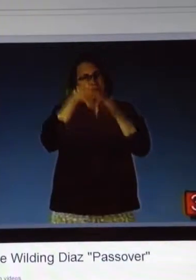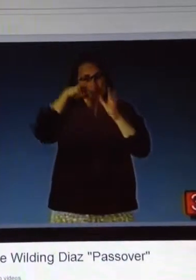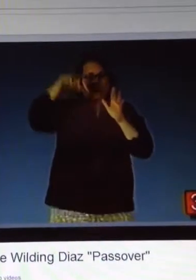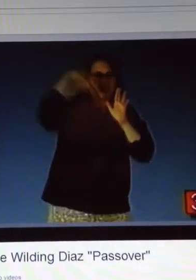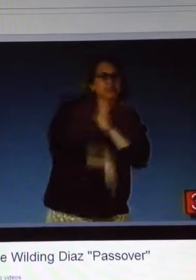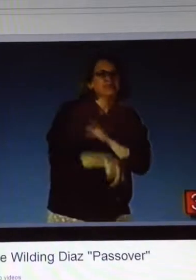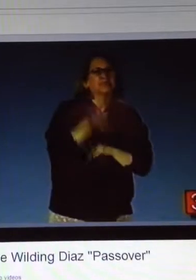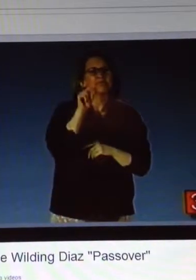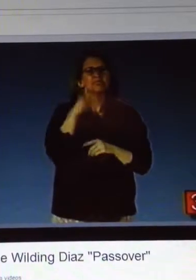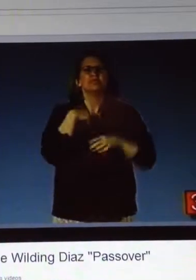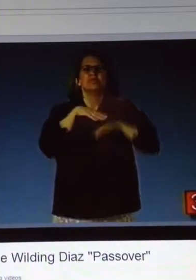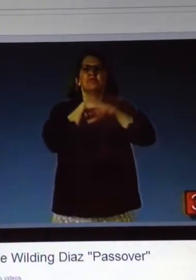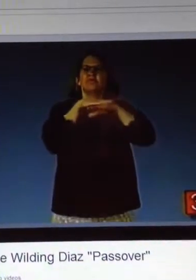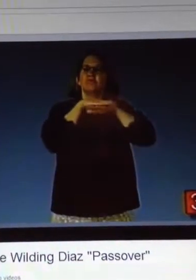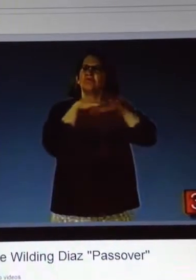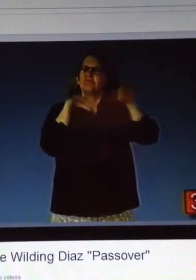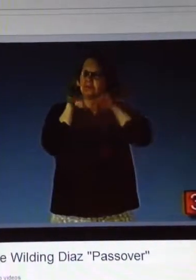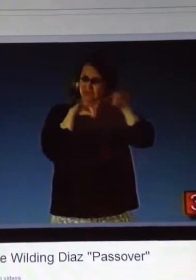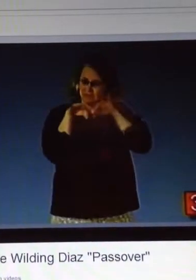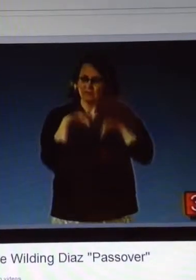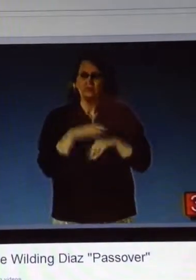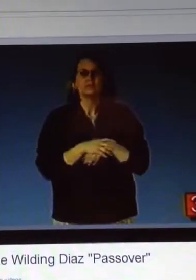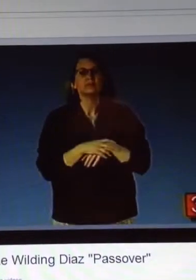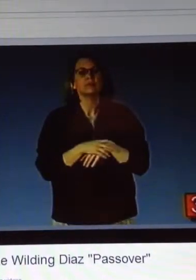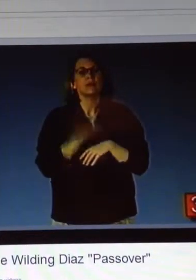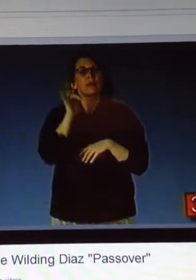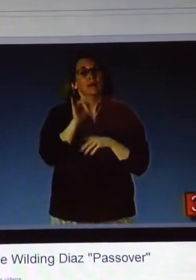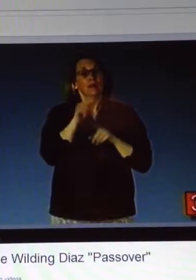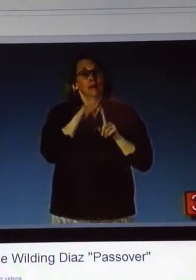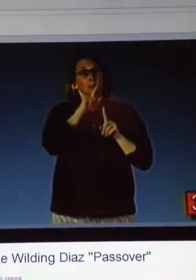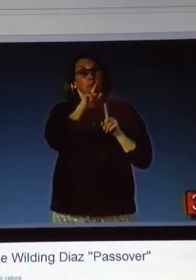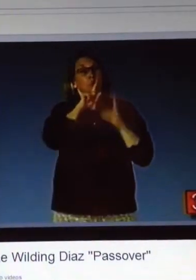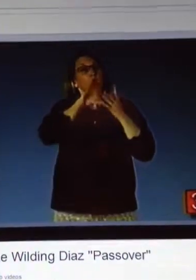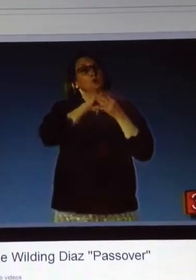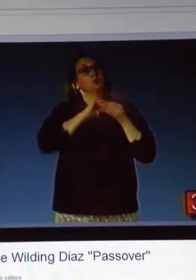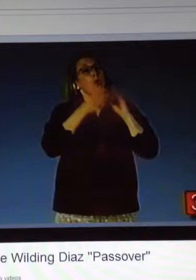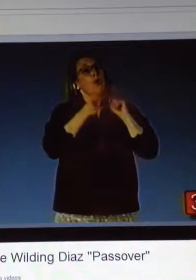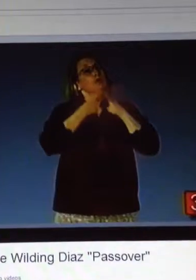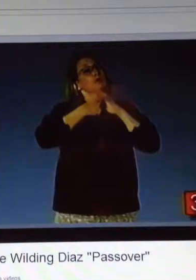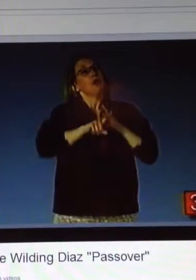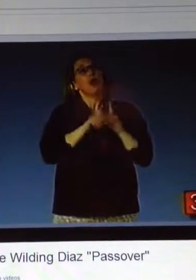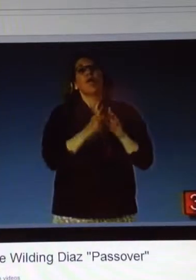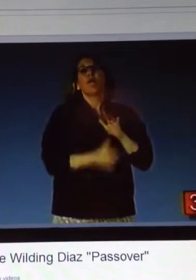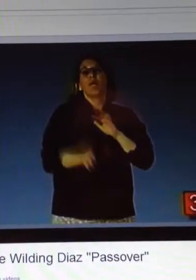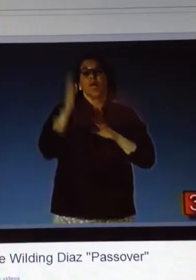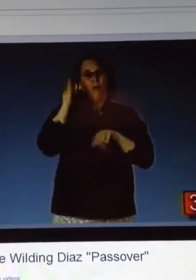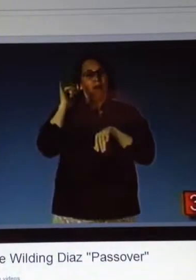minute to explain that a little bit quickly. I'm not going to go into much depth, but I'm going to give you the basics.